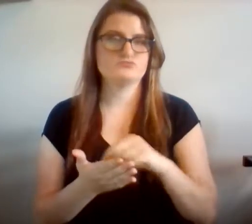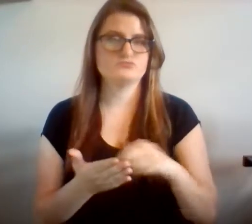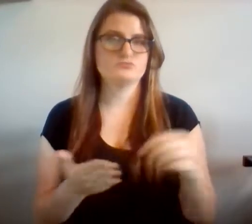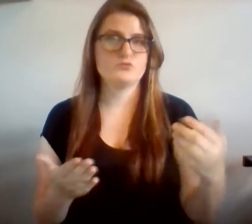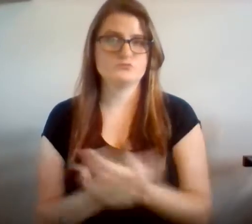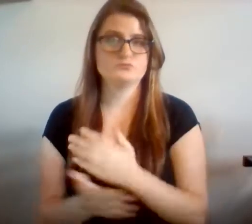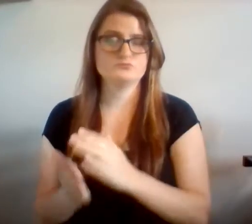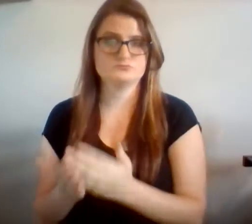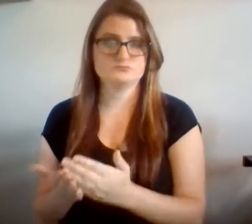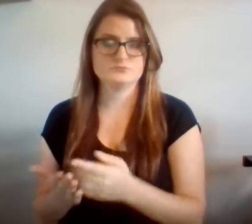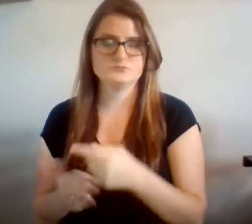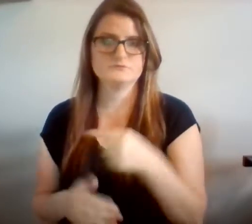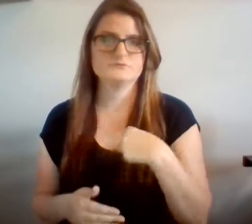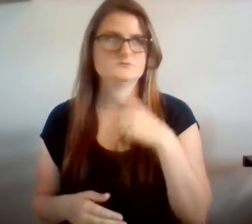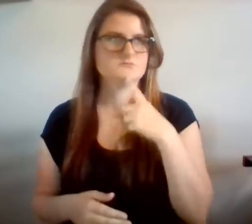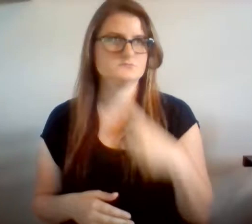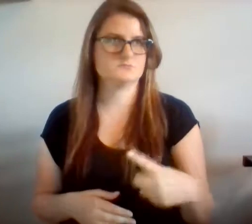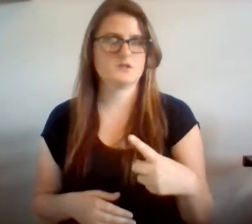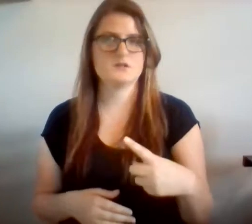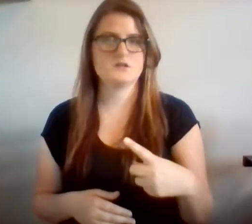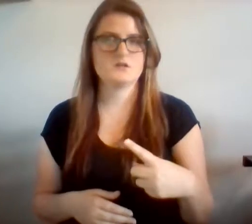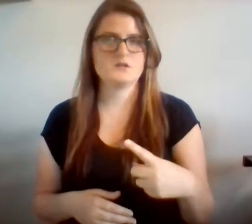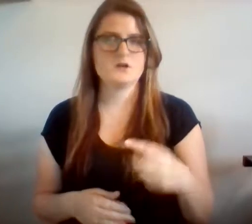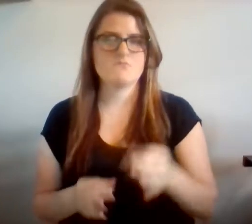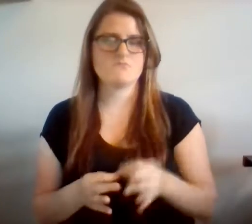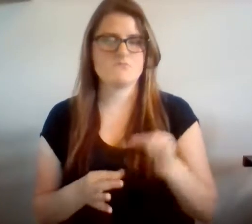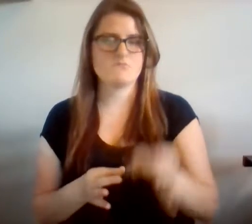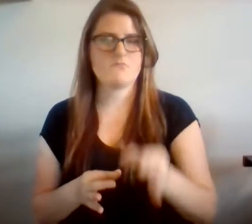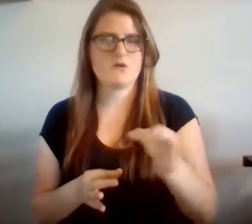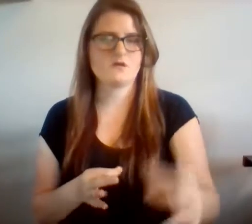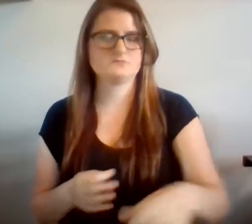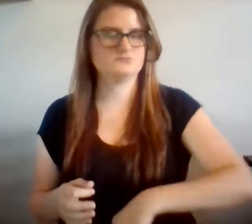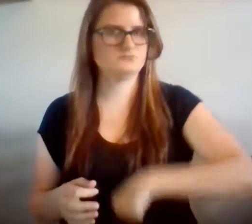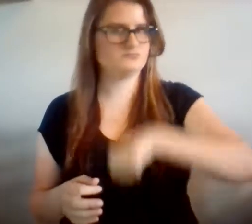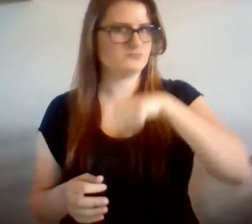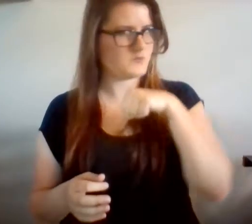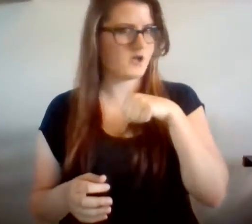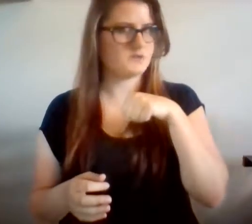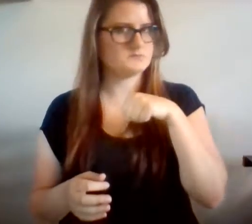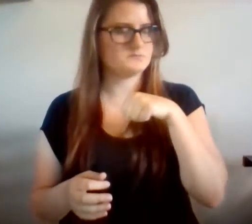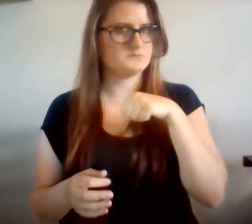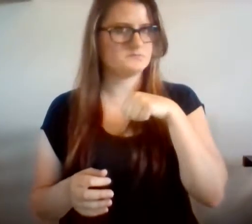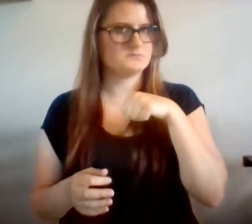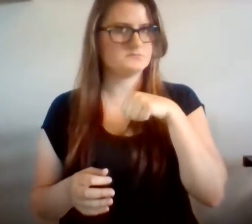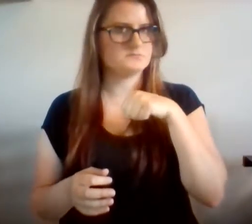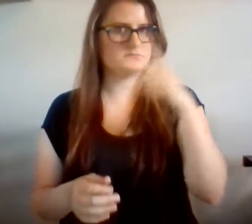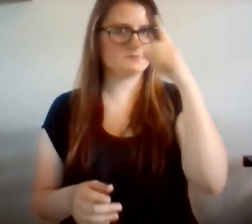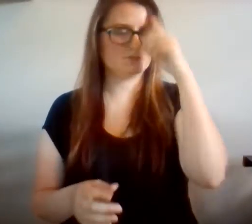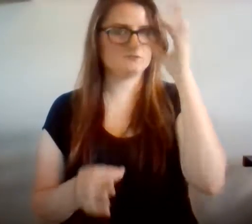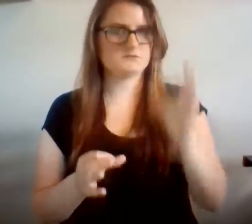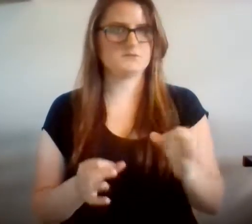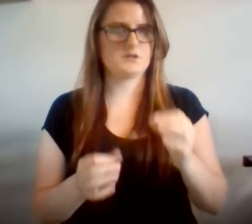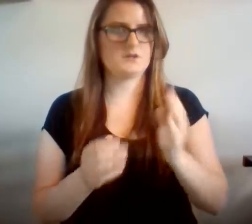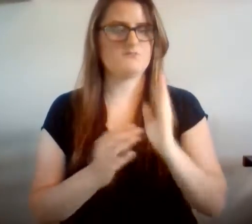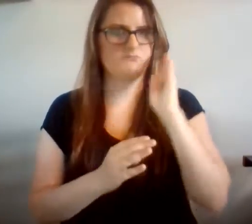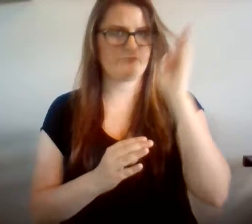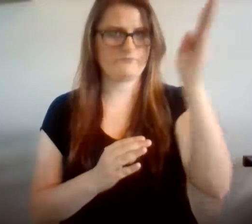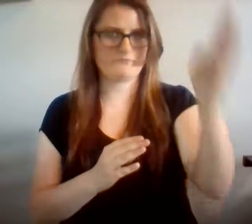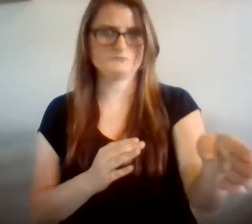is pride, because it assumes you know the future, but we don't know when our health will decline or our lives will end. We don't even know